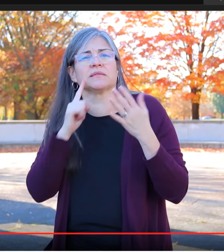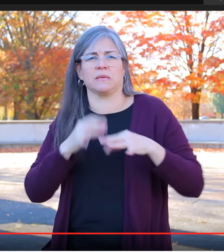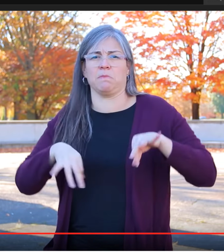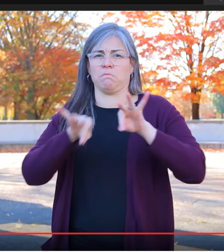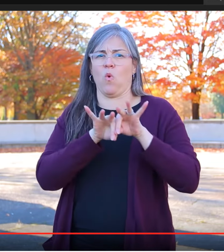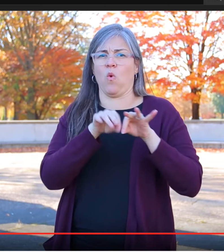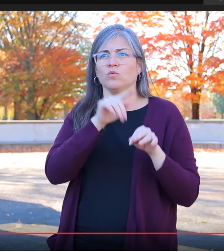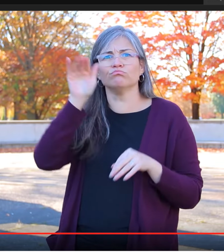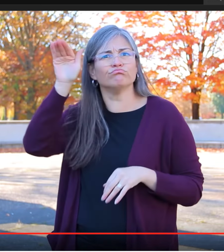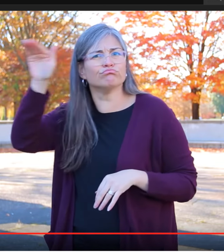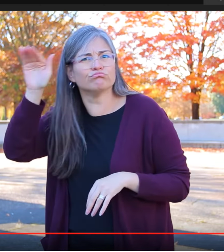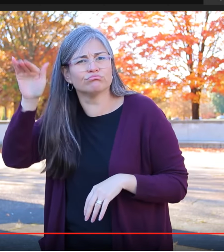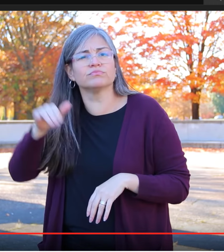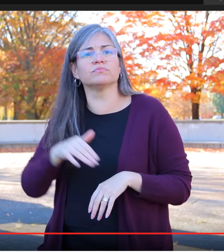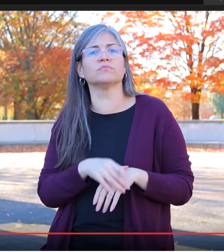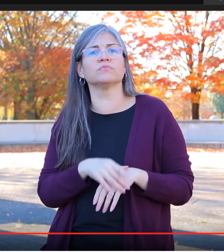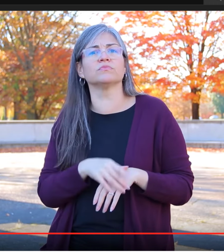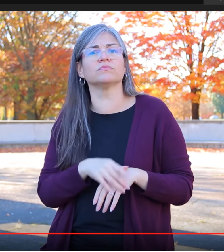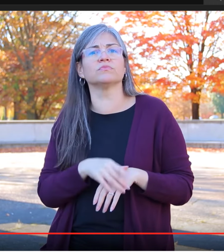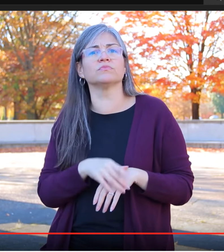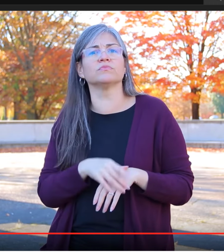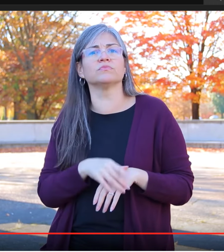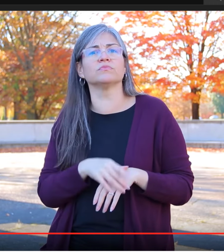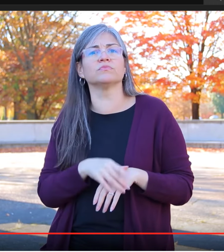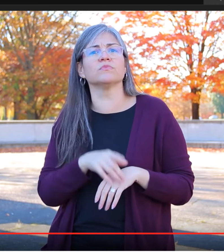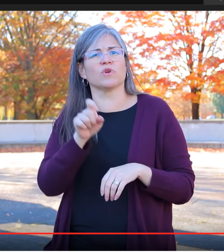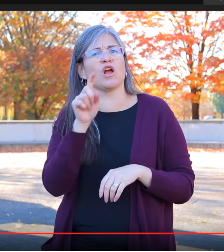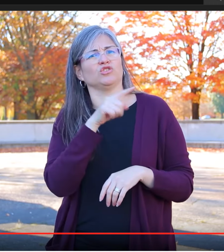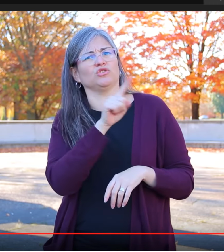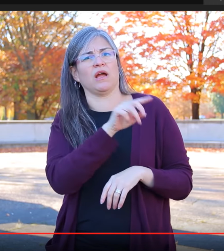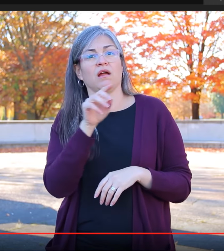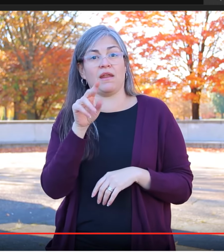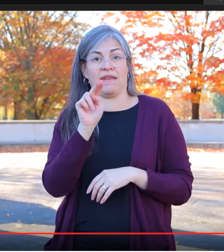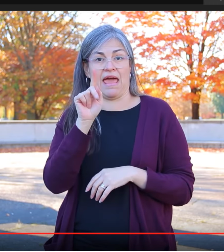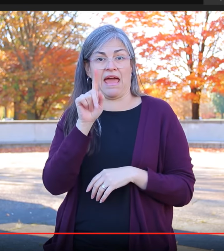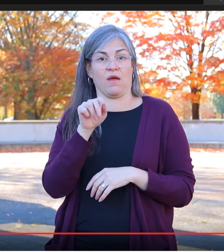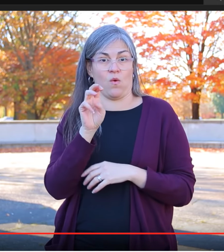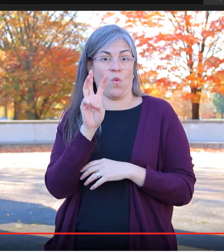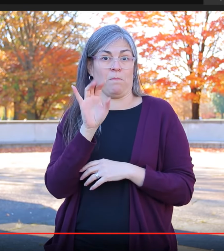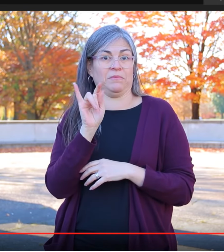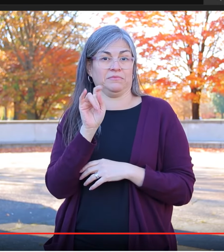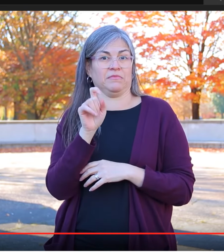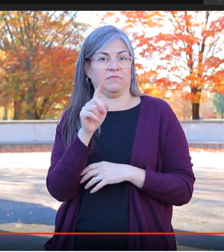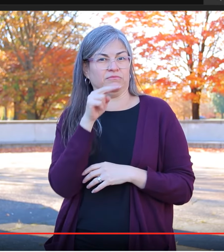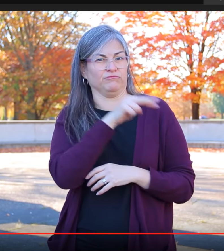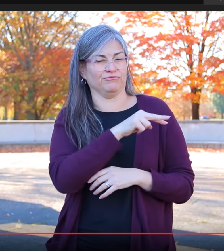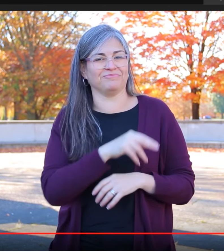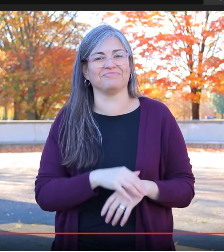acceptable. Things like that. So it's important to let them know. So look at the NAD